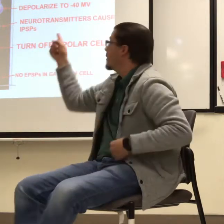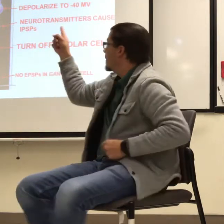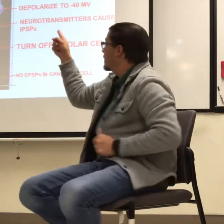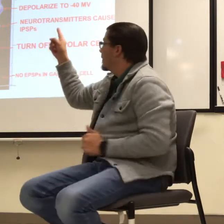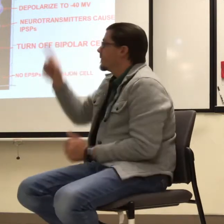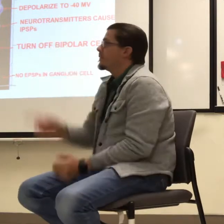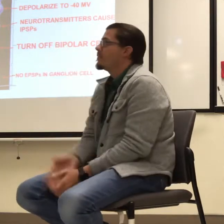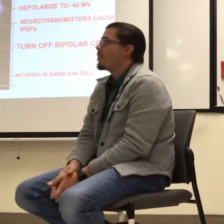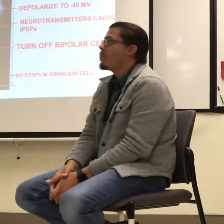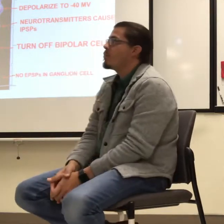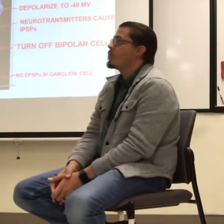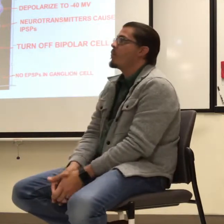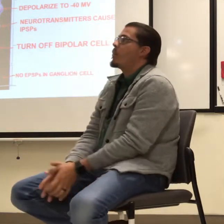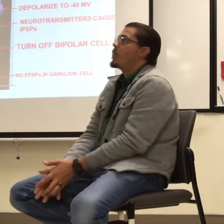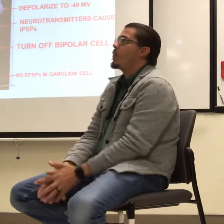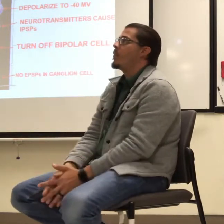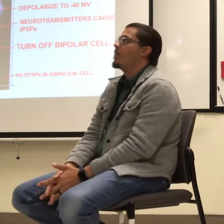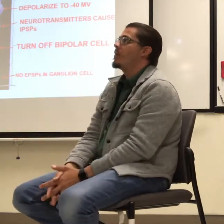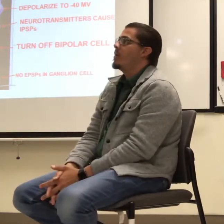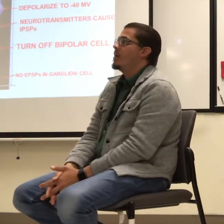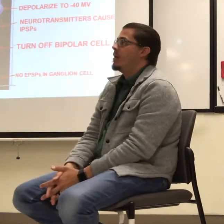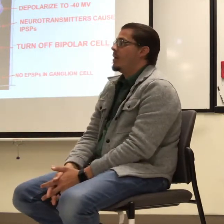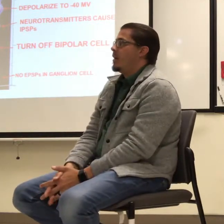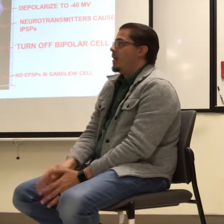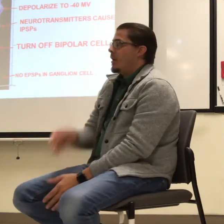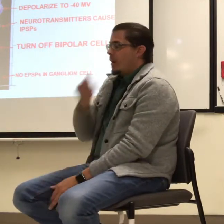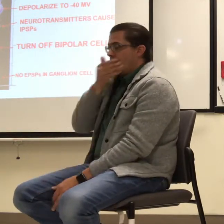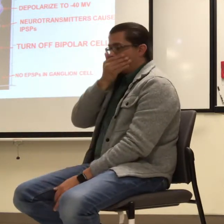So I'll draw a little channel there.